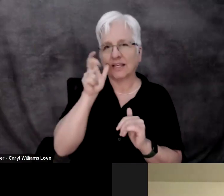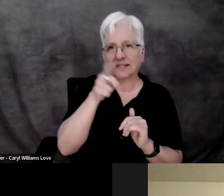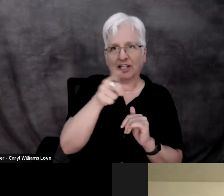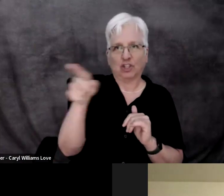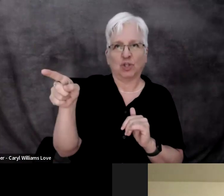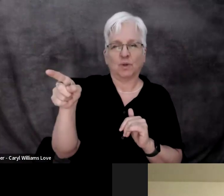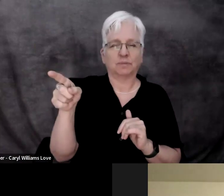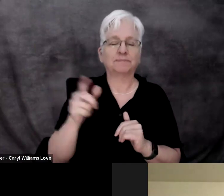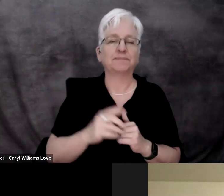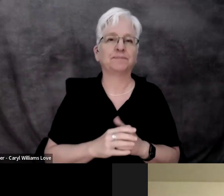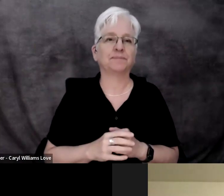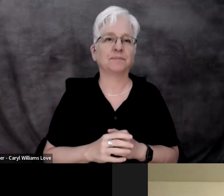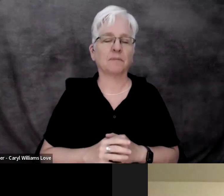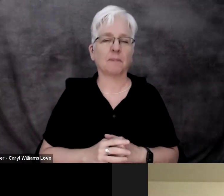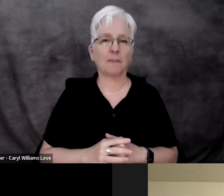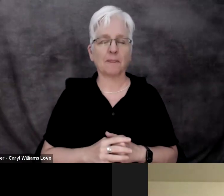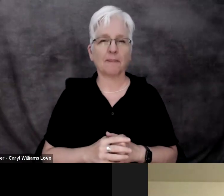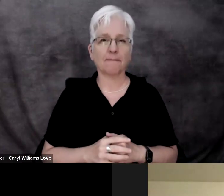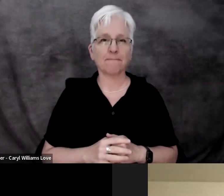y'all speak.